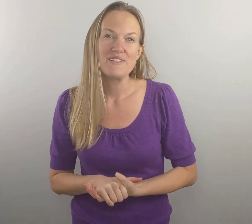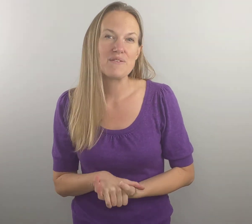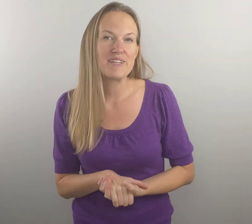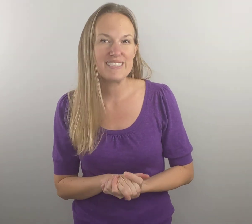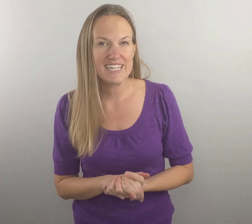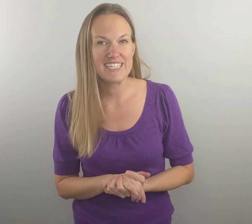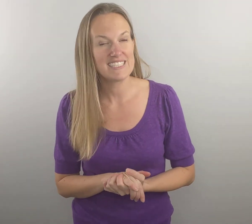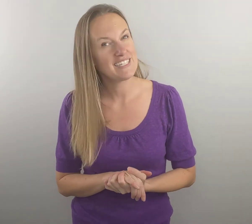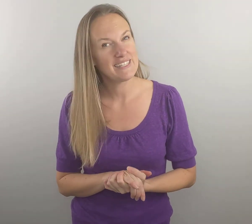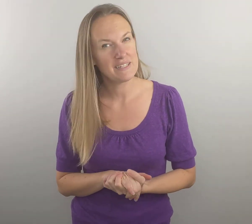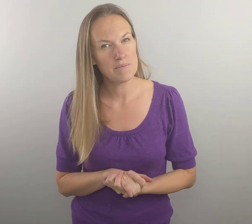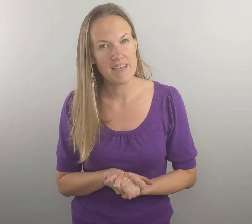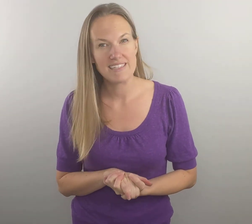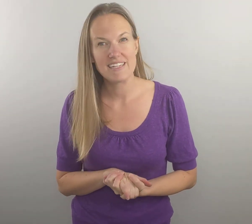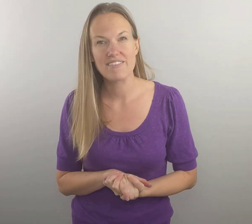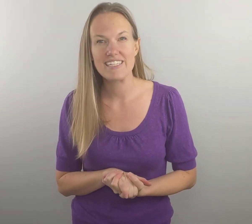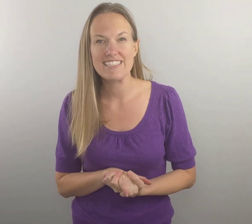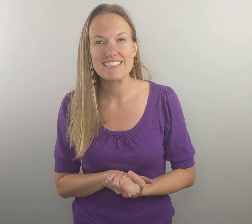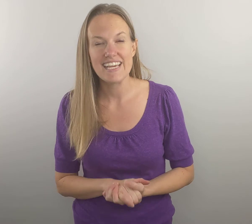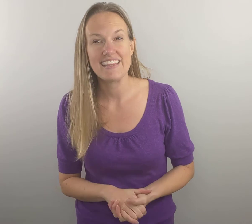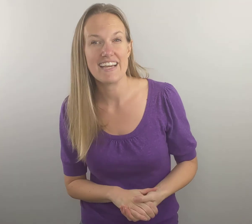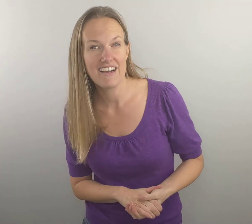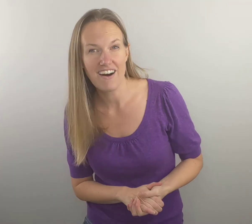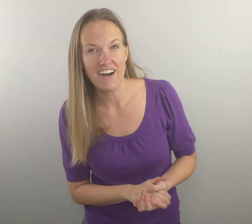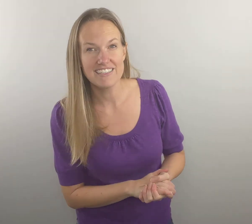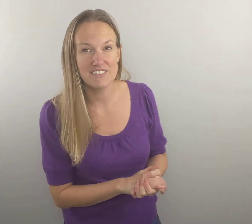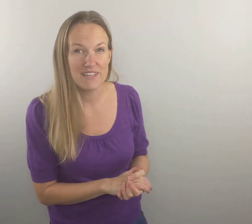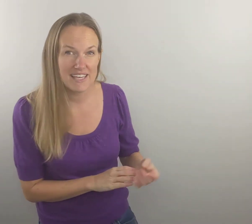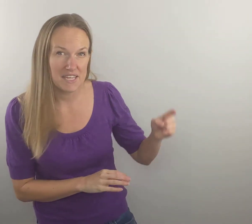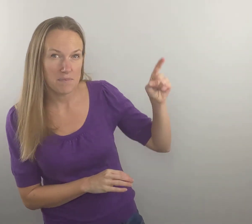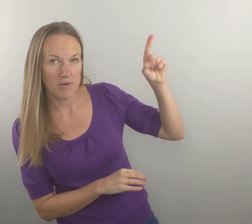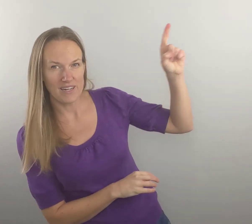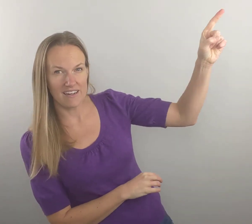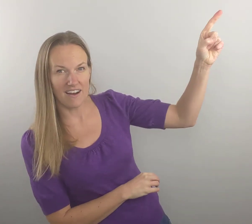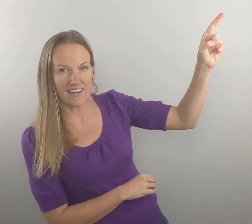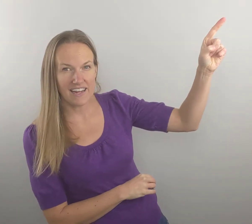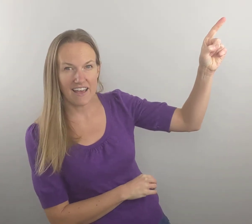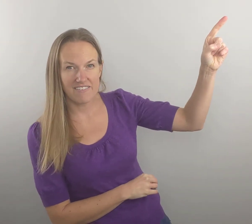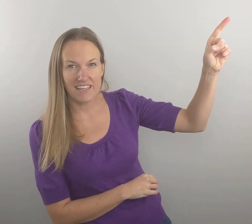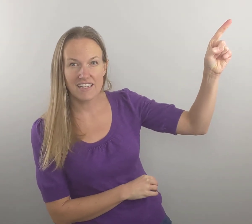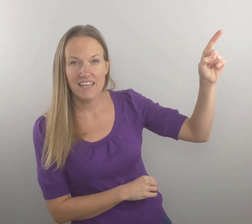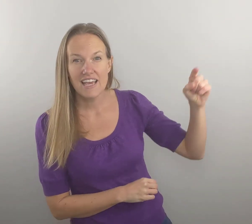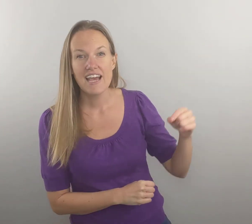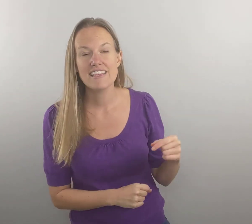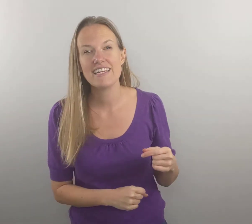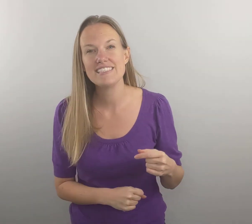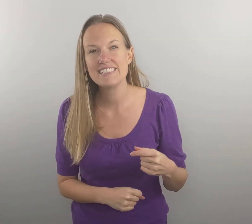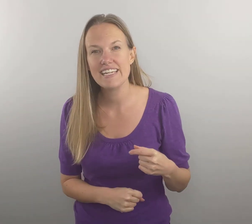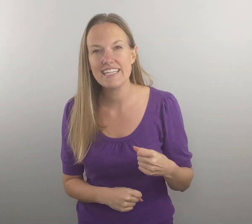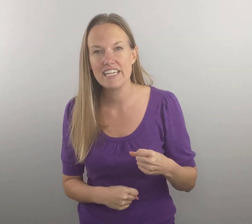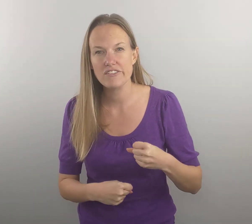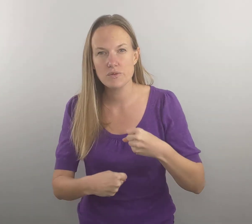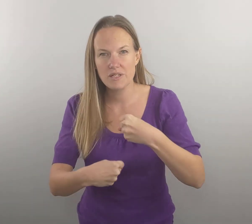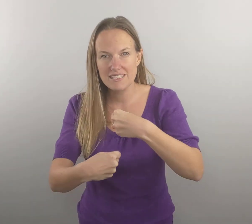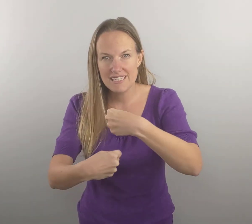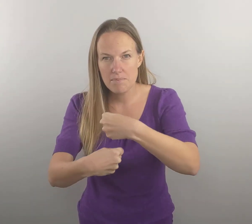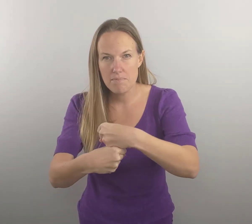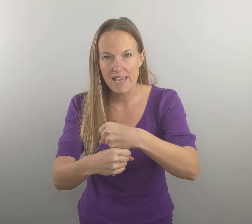we're going to change it a little bit, and we're going to say that God, so He, pointing to God in heaven, and then instead of gives, we're going to say